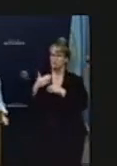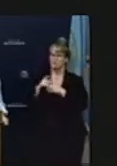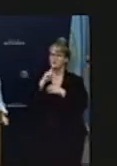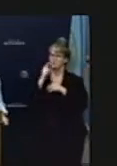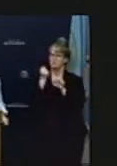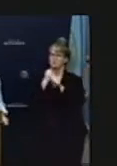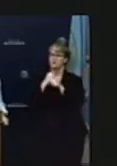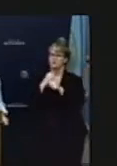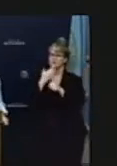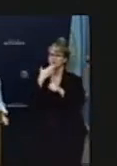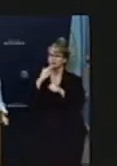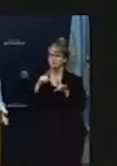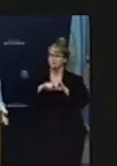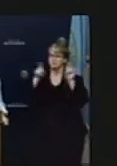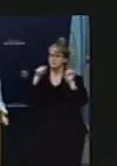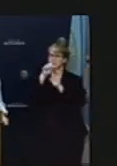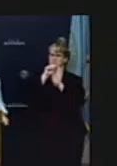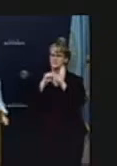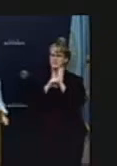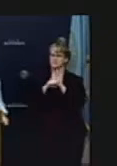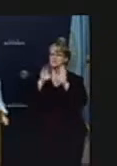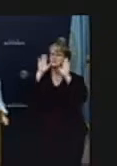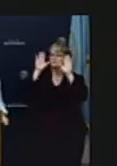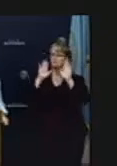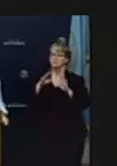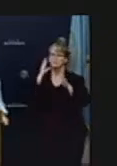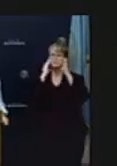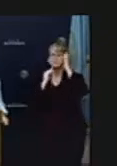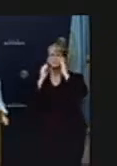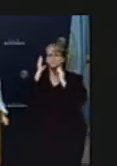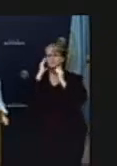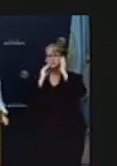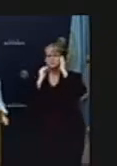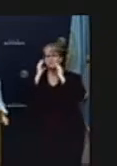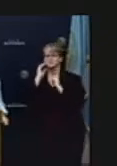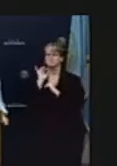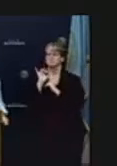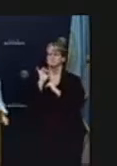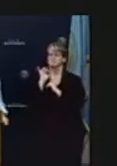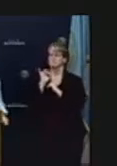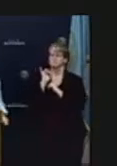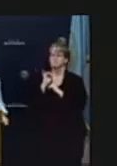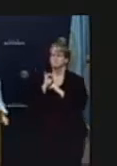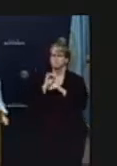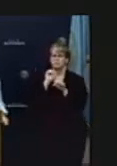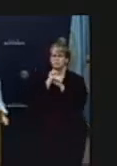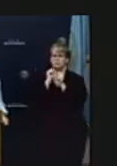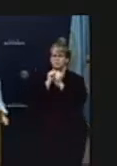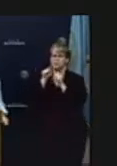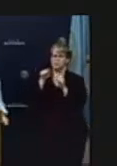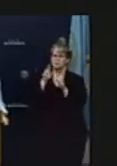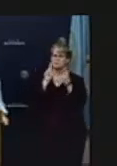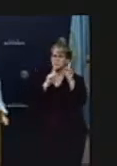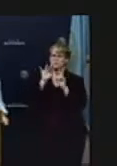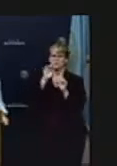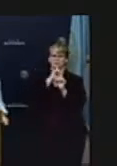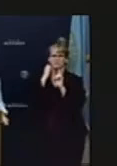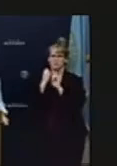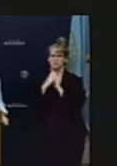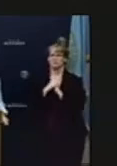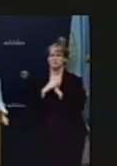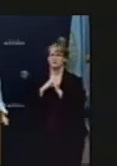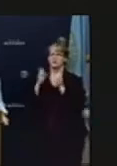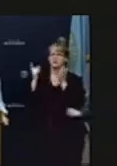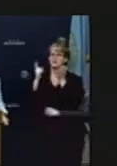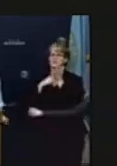difference in this state. And it's just such a wonderful experience to be able to work in that environment. Sometimes we're fierce